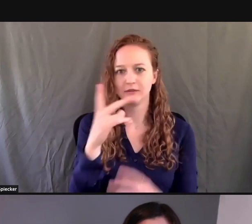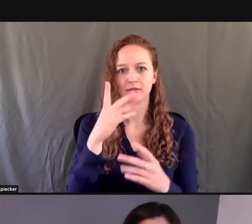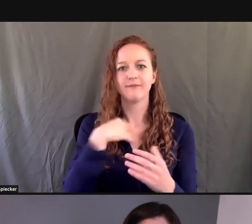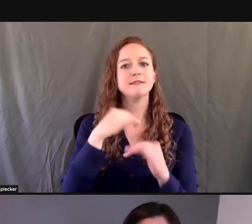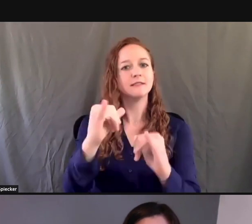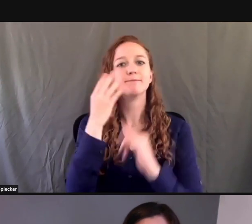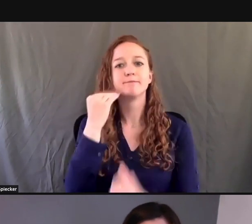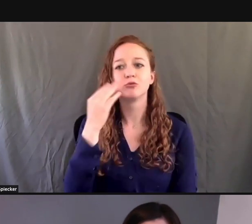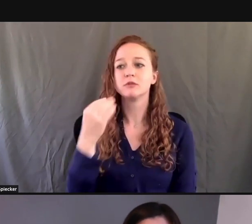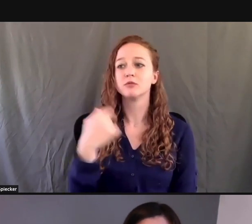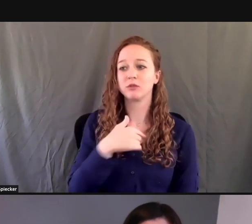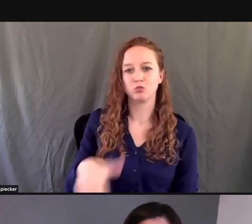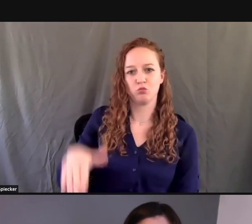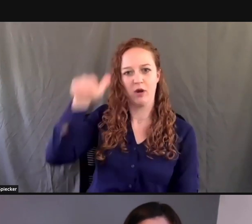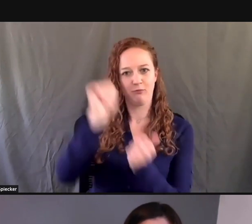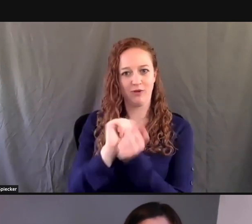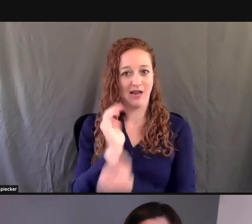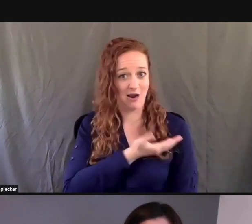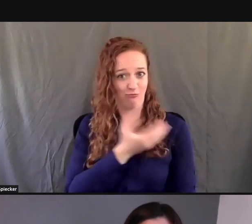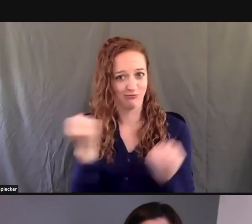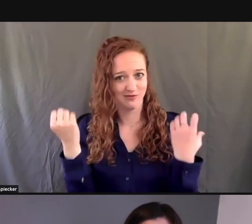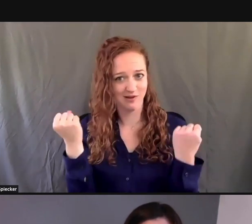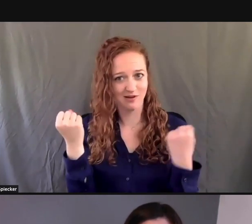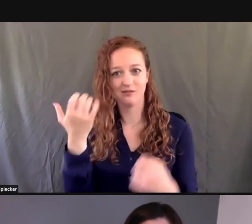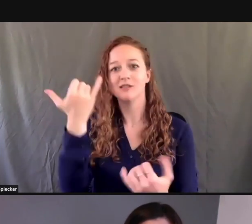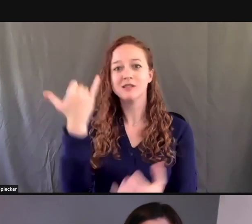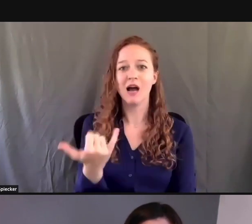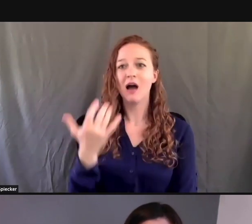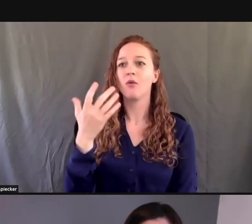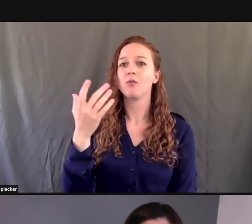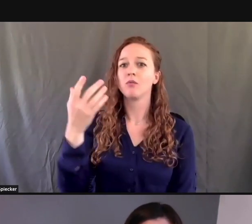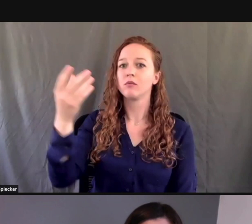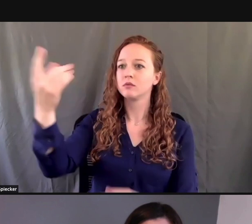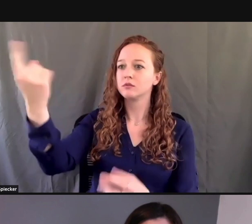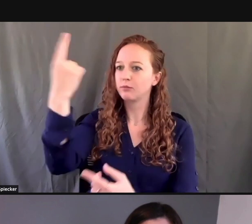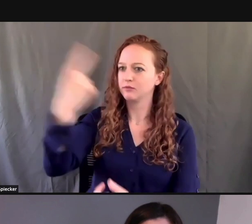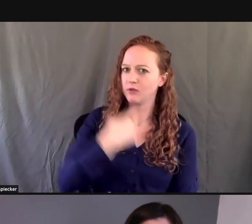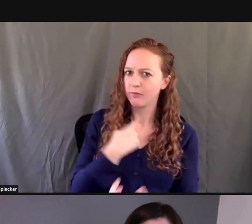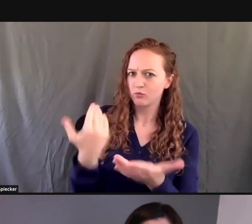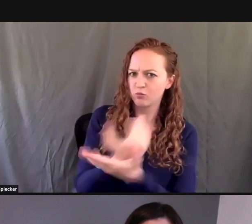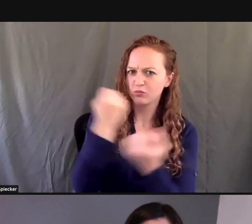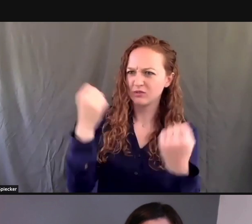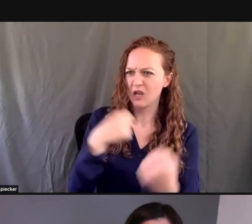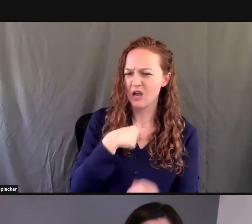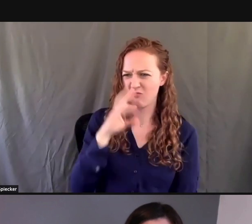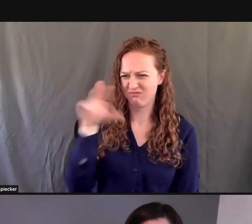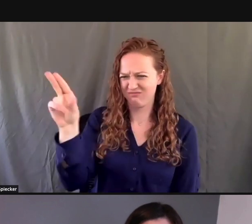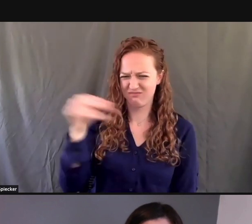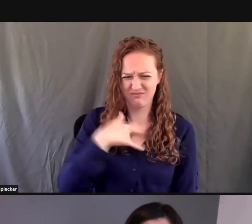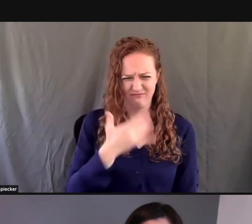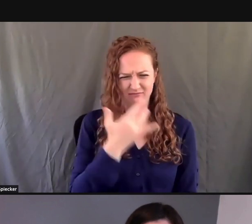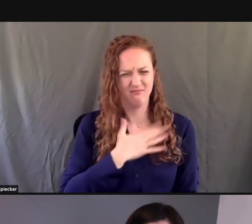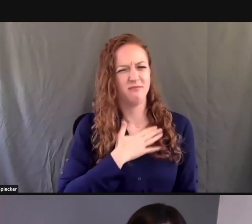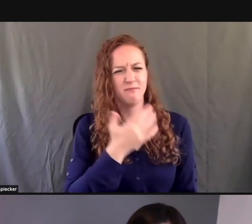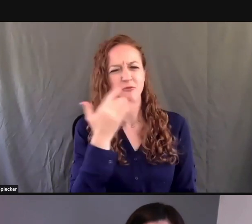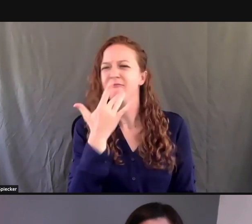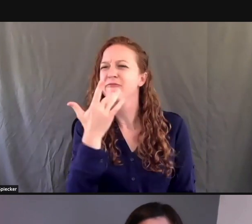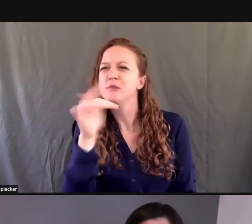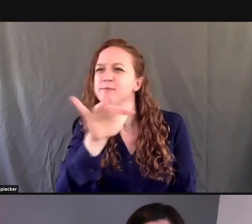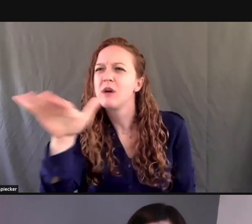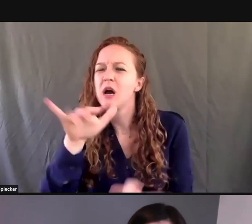says, language use and evolution cannot be dictated by the few, no matter their expertise.